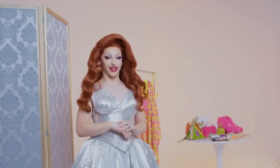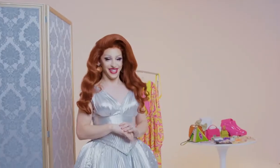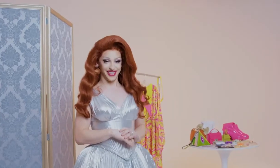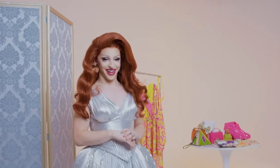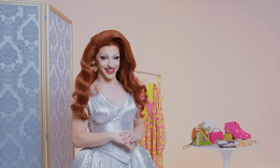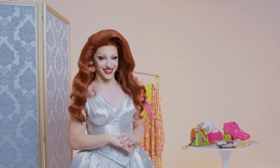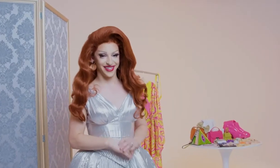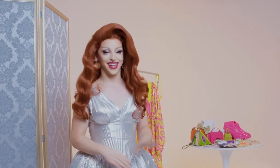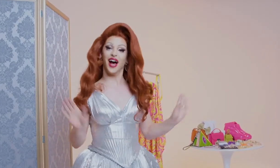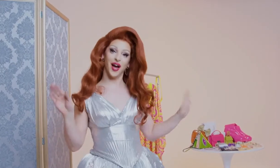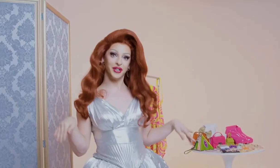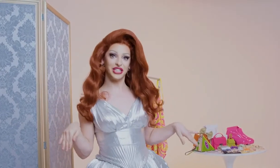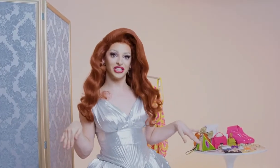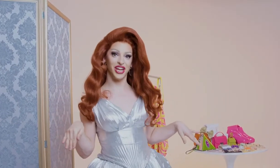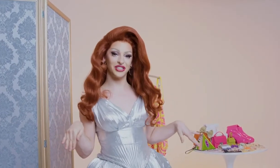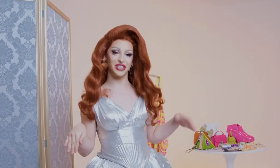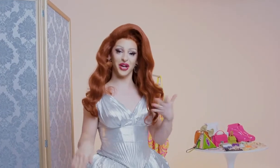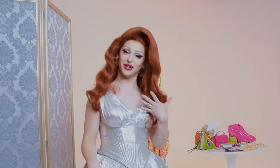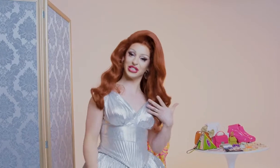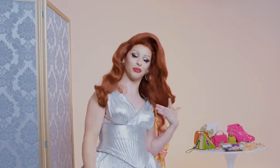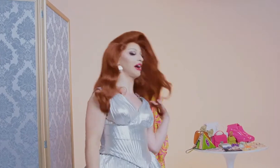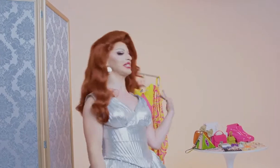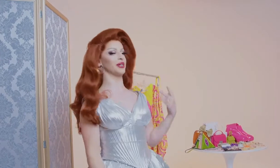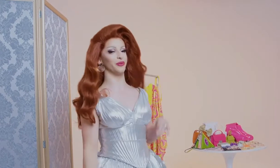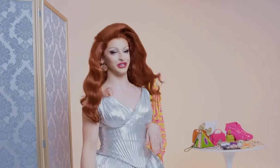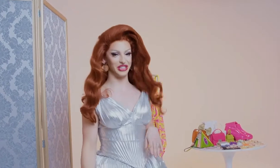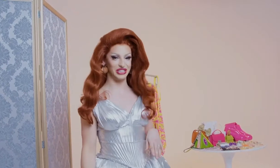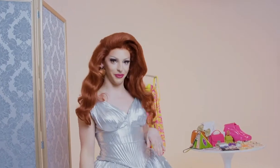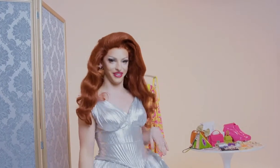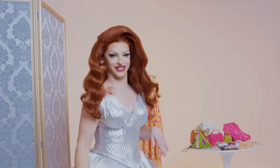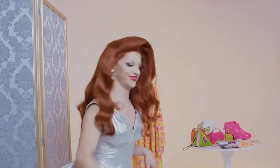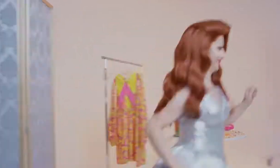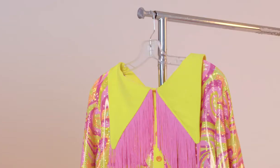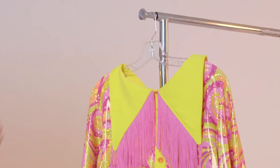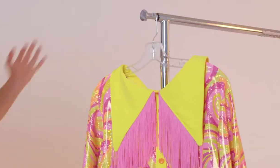While he's in there, I'm gonna get changed because I want to surprise him with a little something.